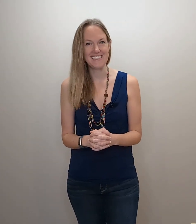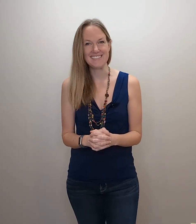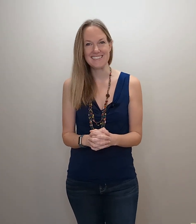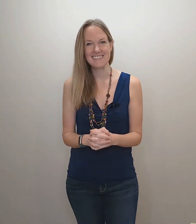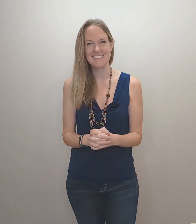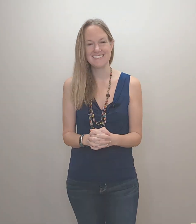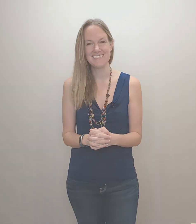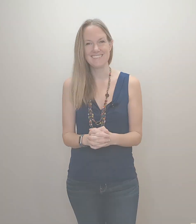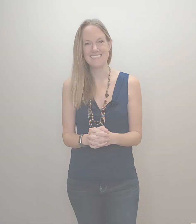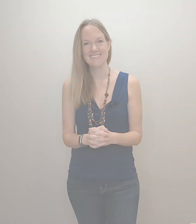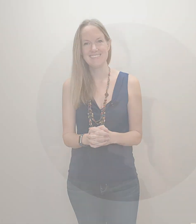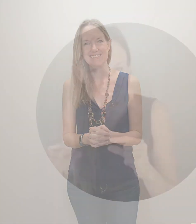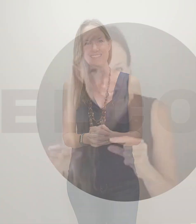Winans.